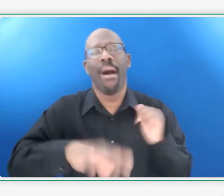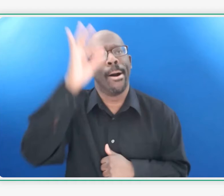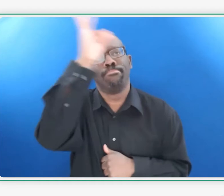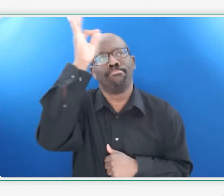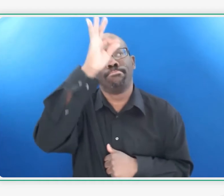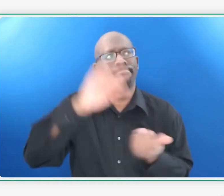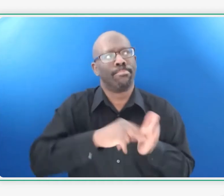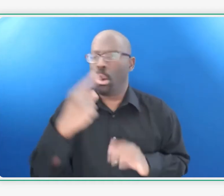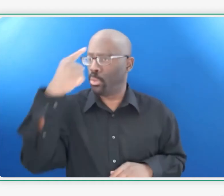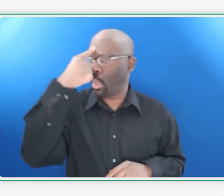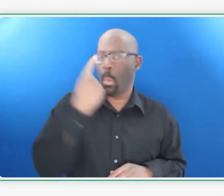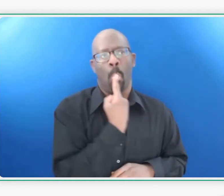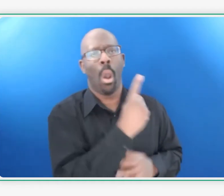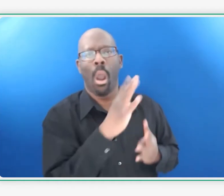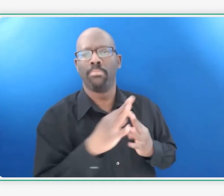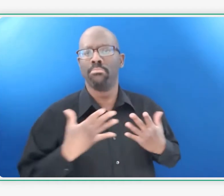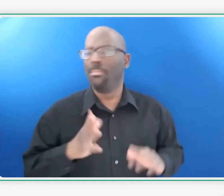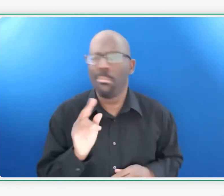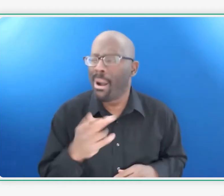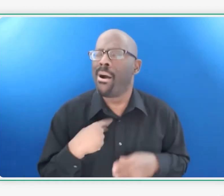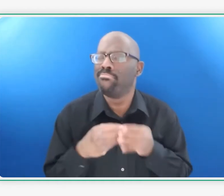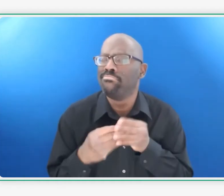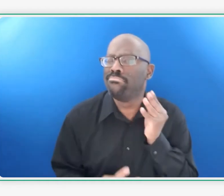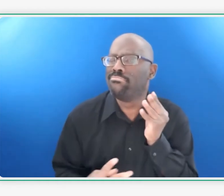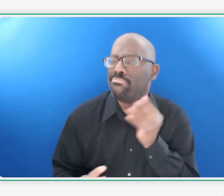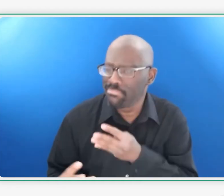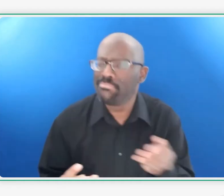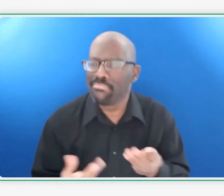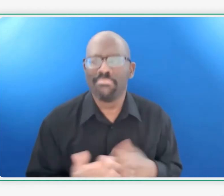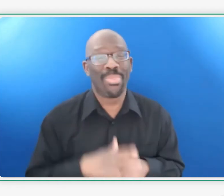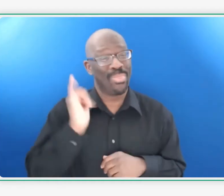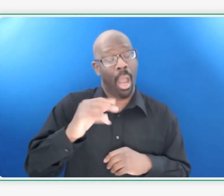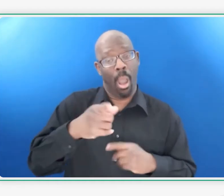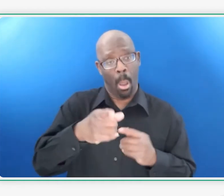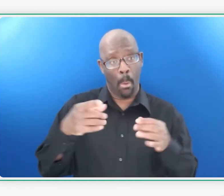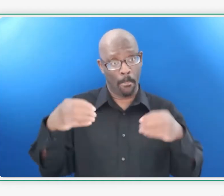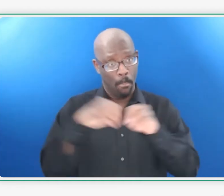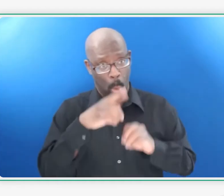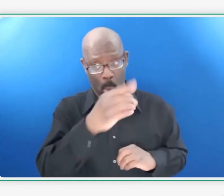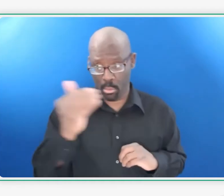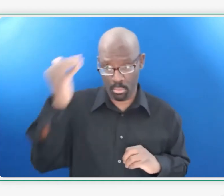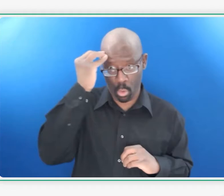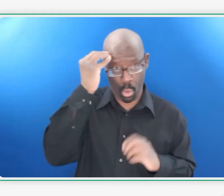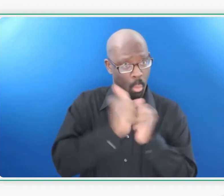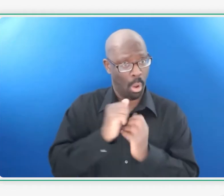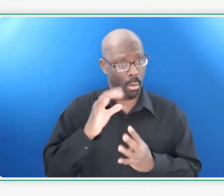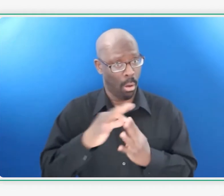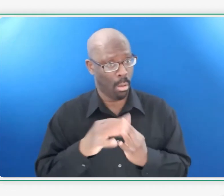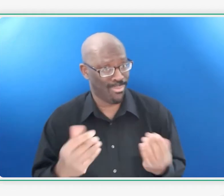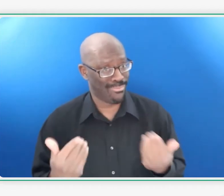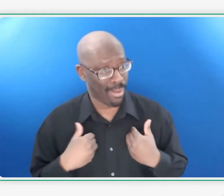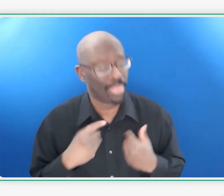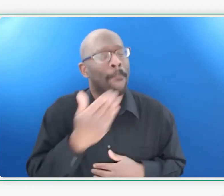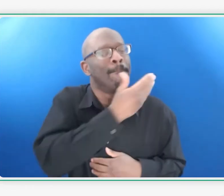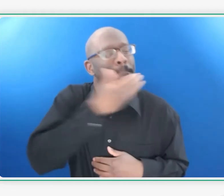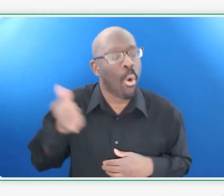And so when you have financial literacy, that means you have access to a variety of different resources and you realize that your options aren't limited. You have